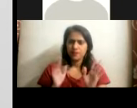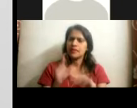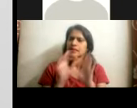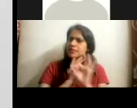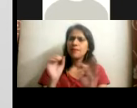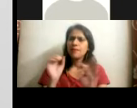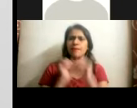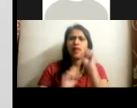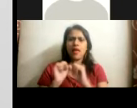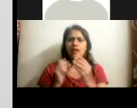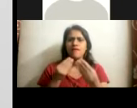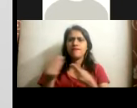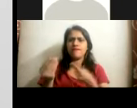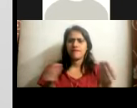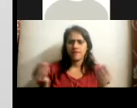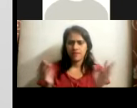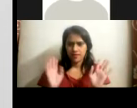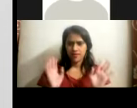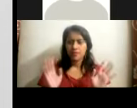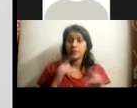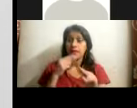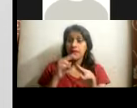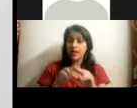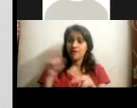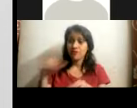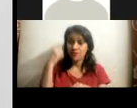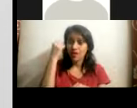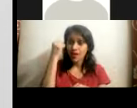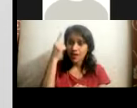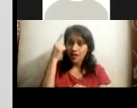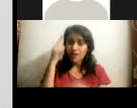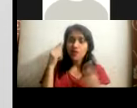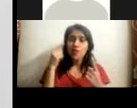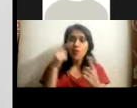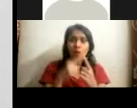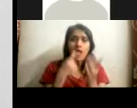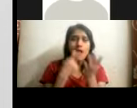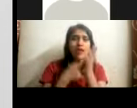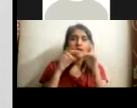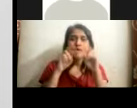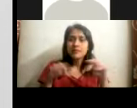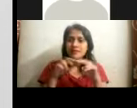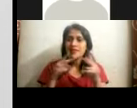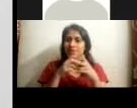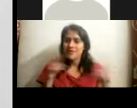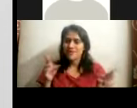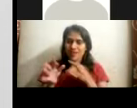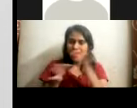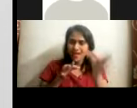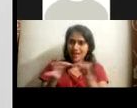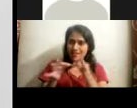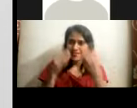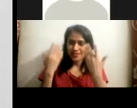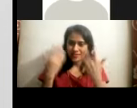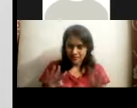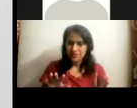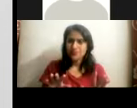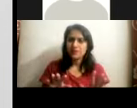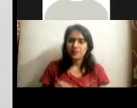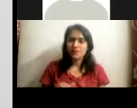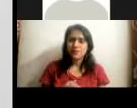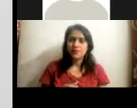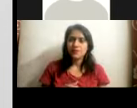where if you have understood the types of research that I explained, I would just so